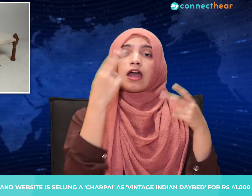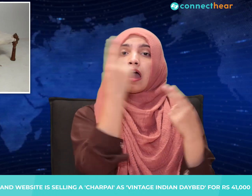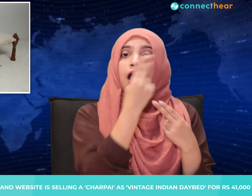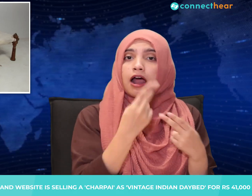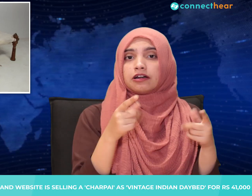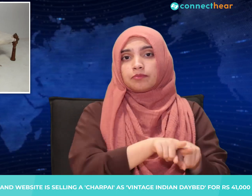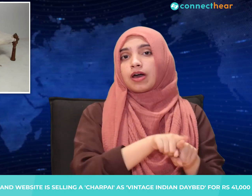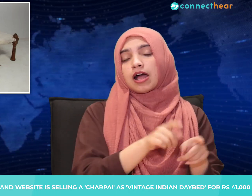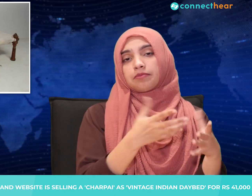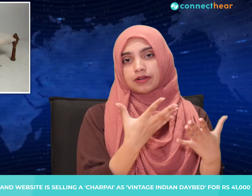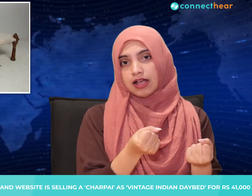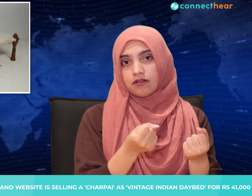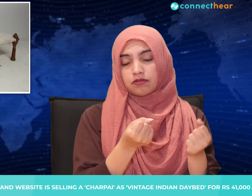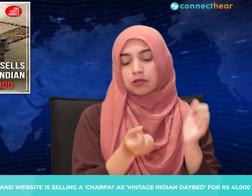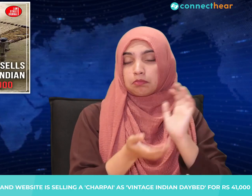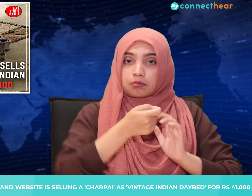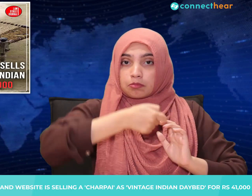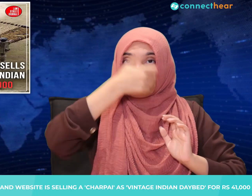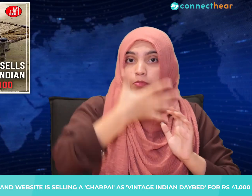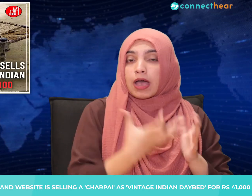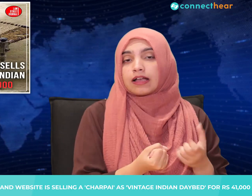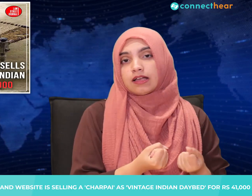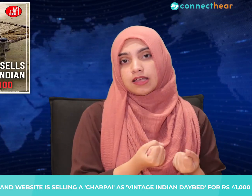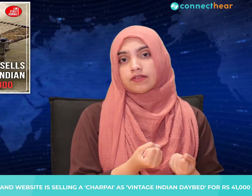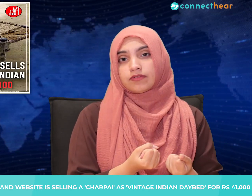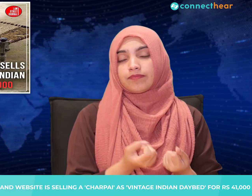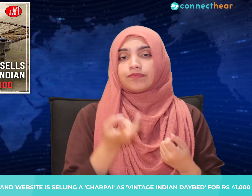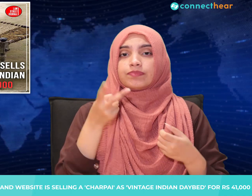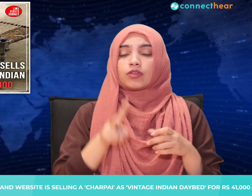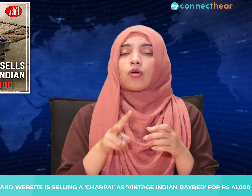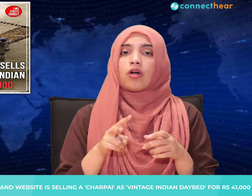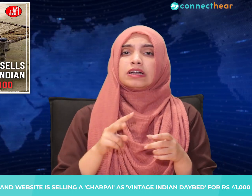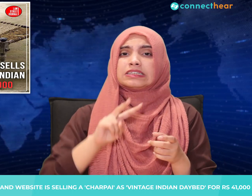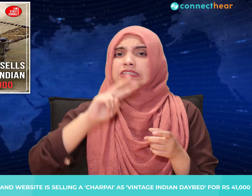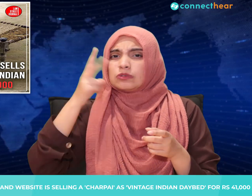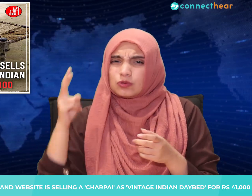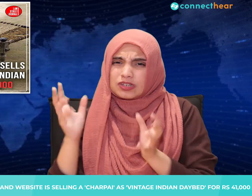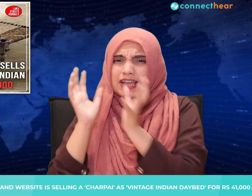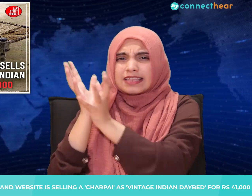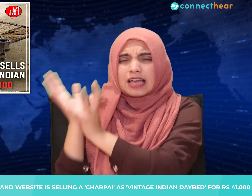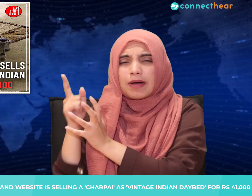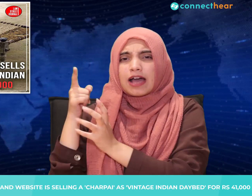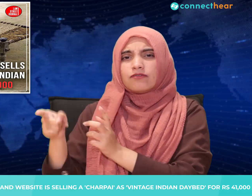If it wasn't just appropriated, sometimes items too face a very similar fate.